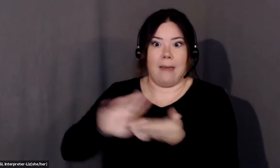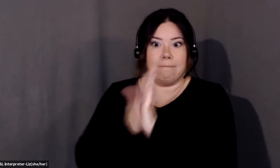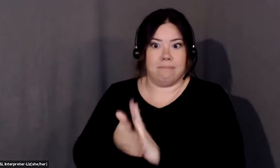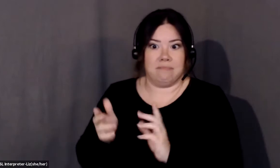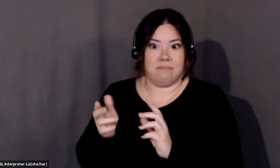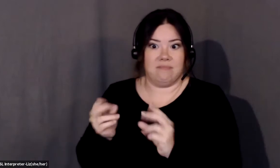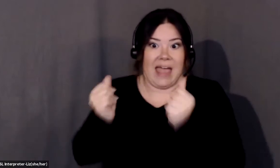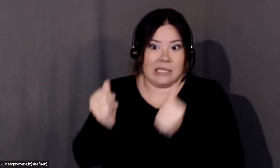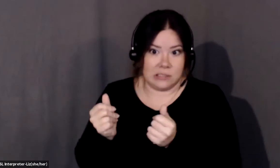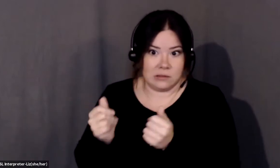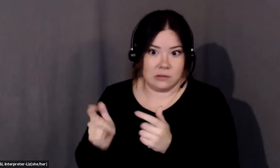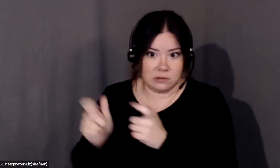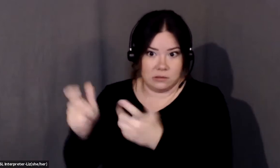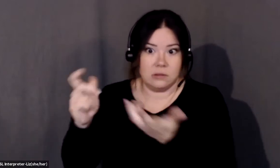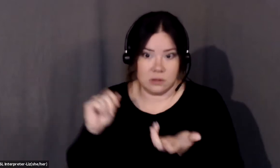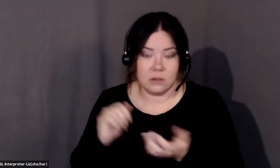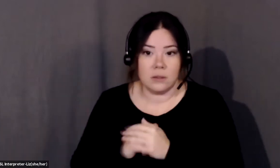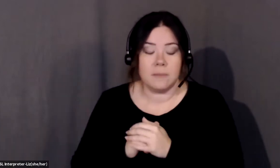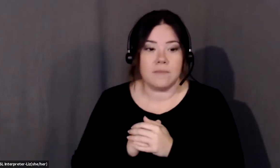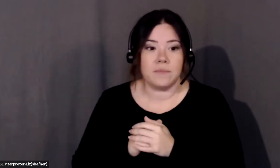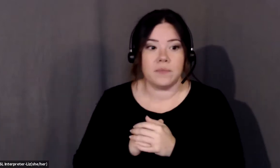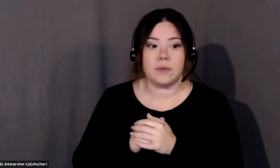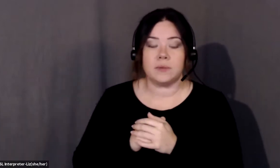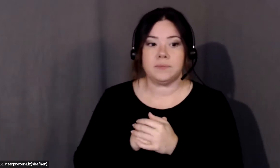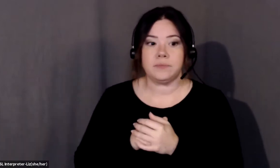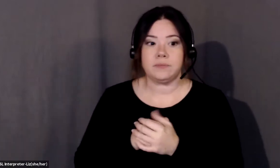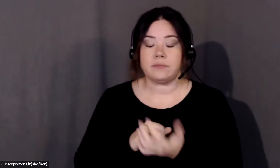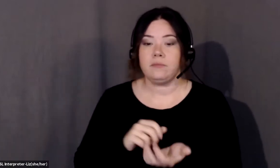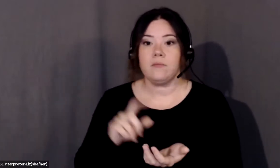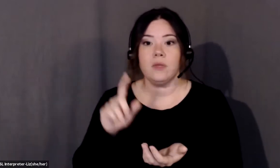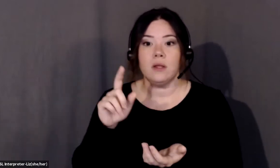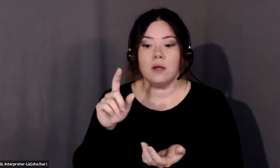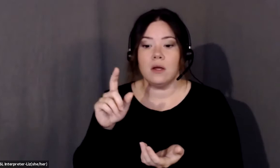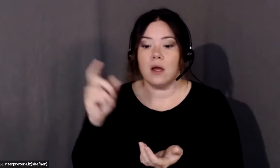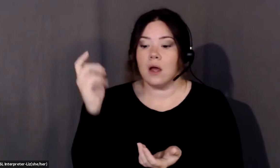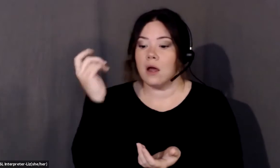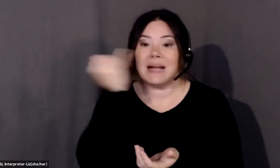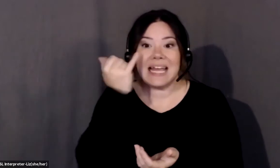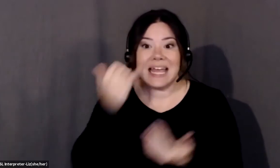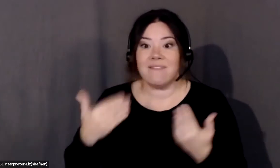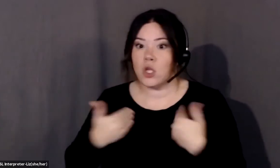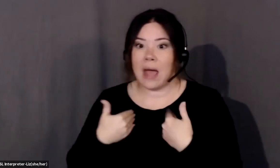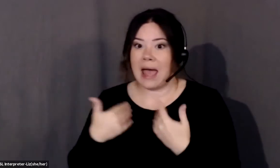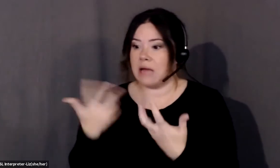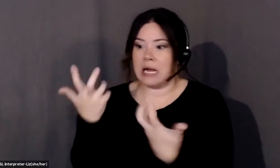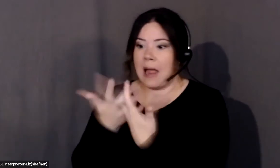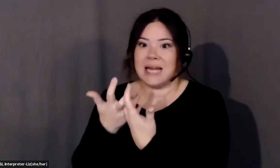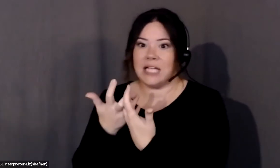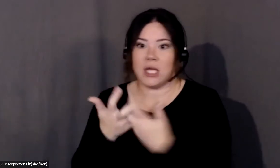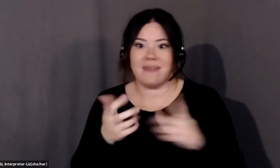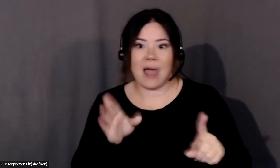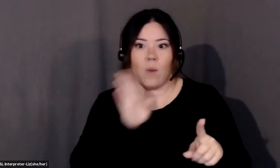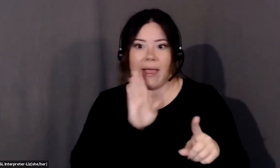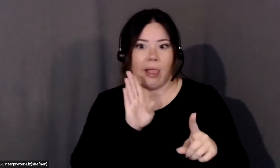And getting accommodation that actually stops the measurement of how fast someone can do something, well, then